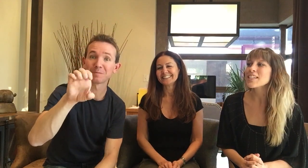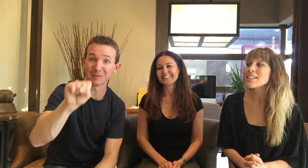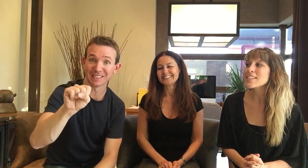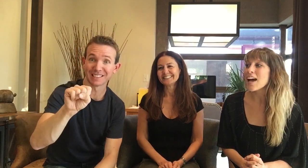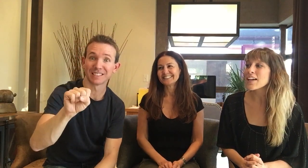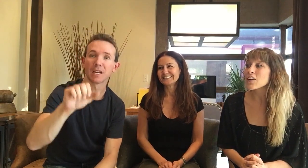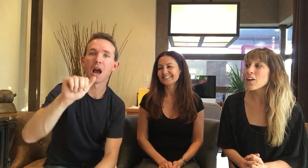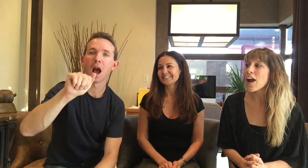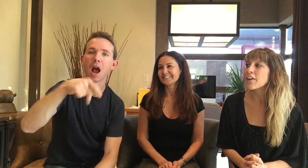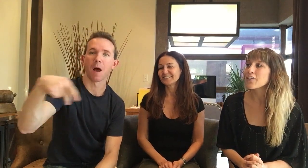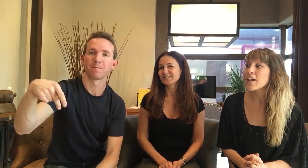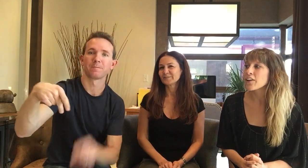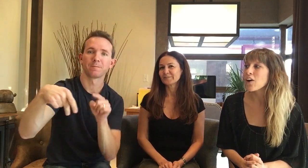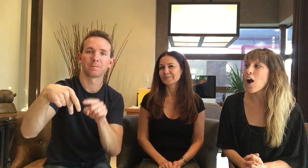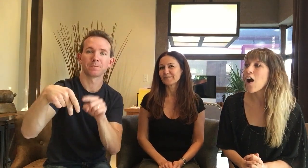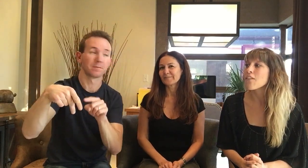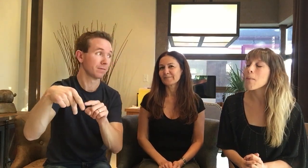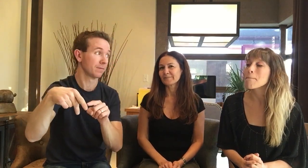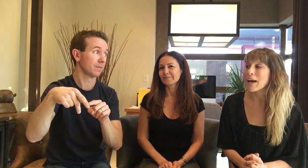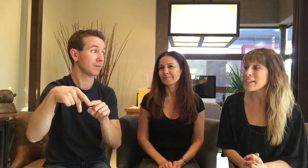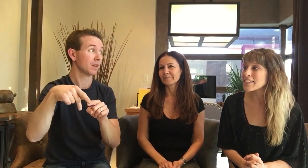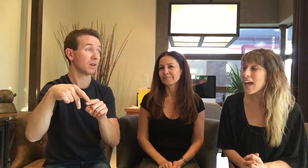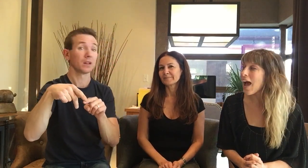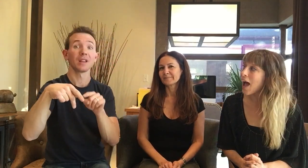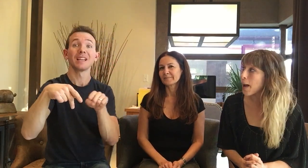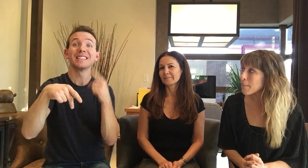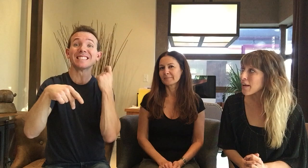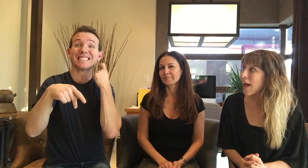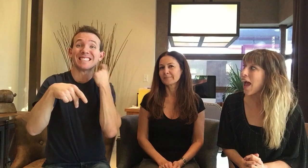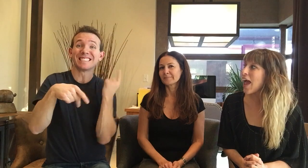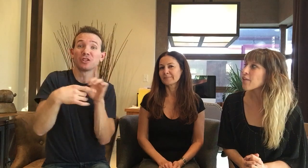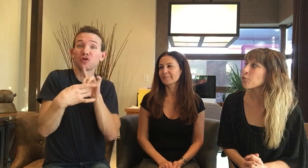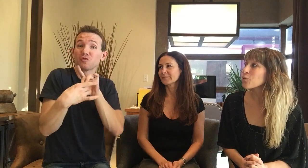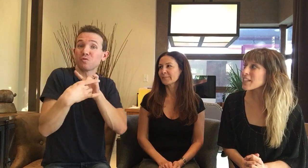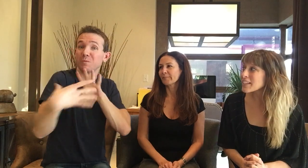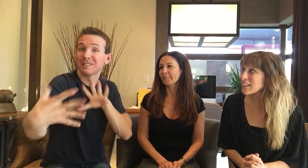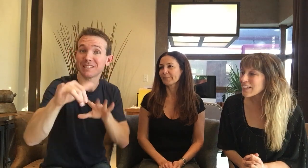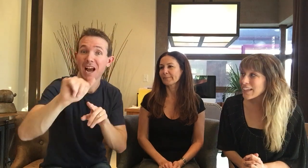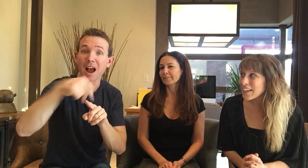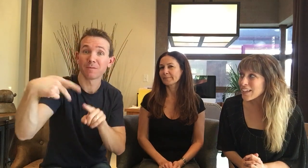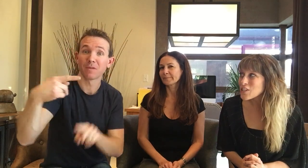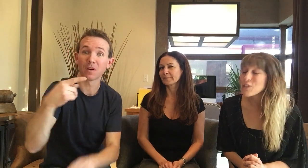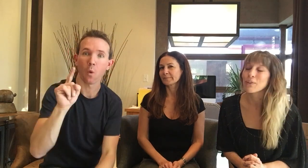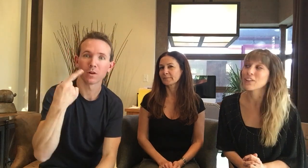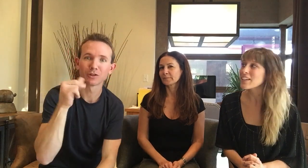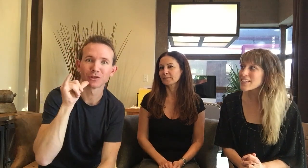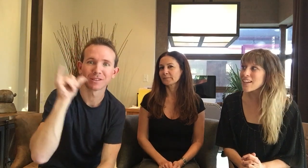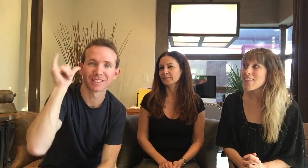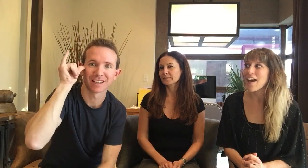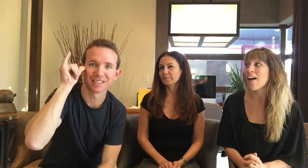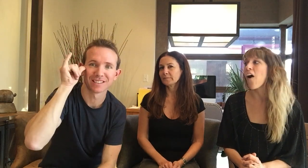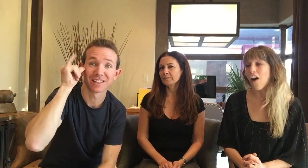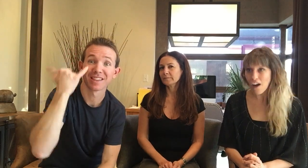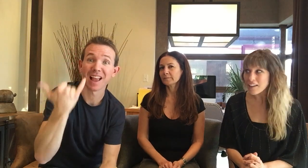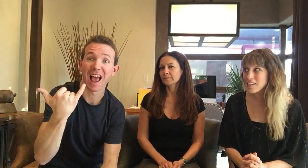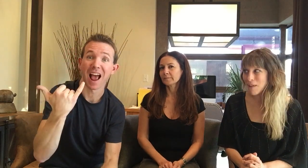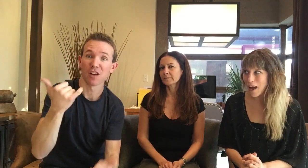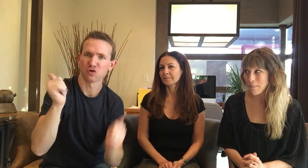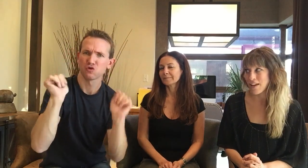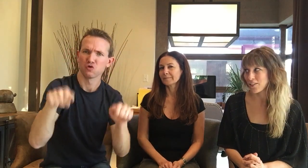the designer and creator of Bites app, and recently she released that awesome app